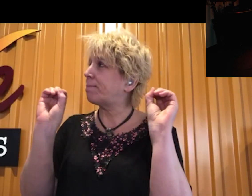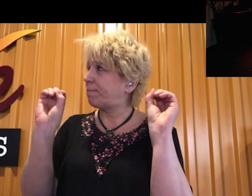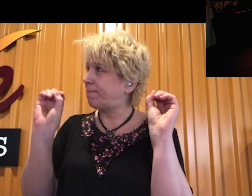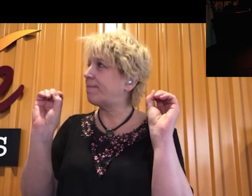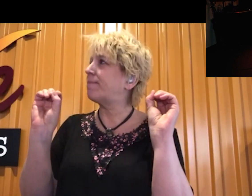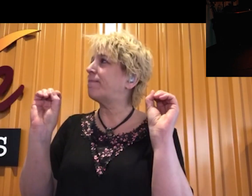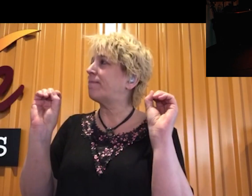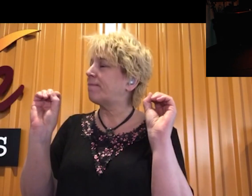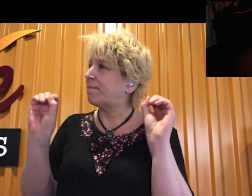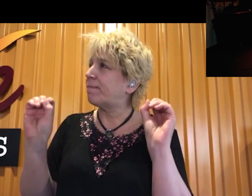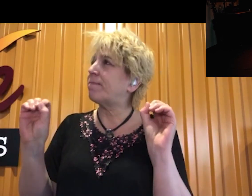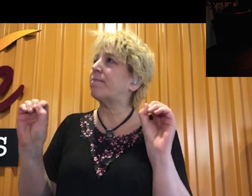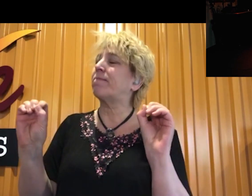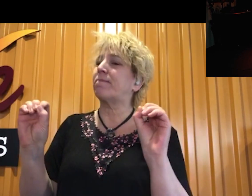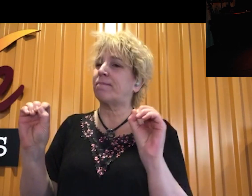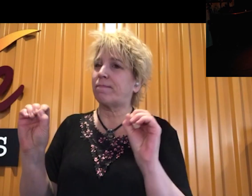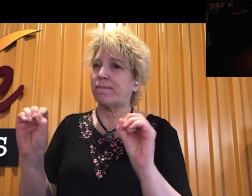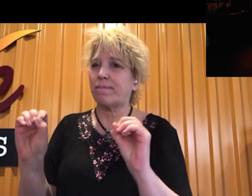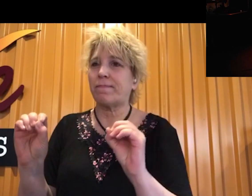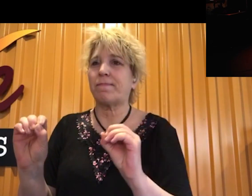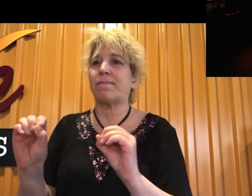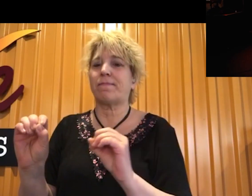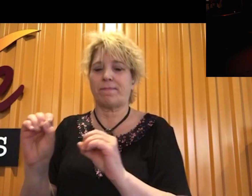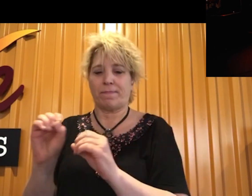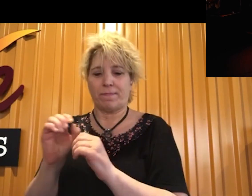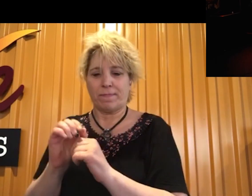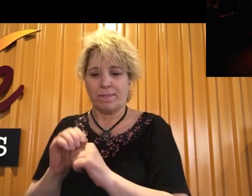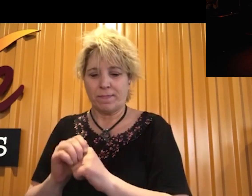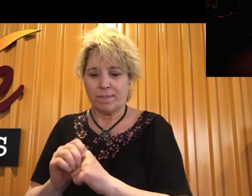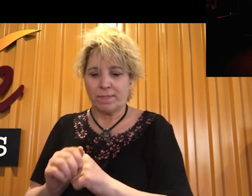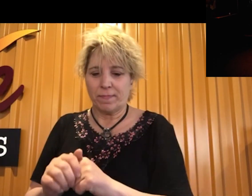to show you my weakness